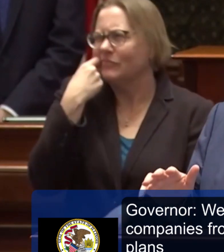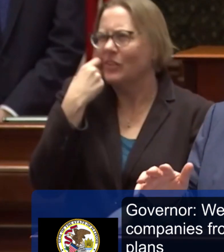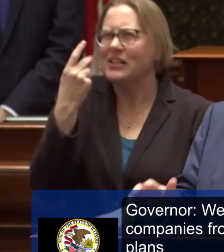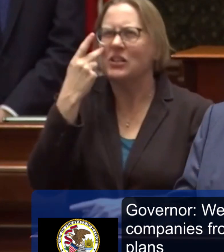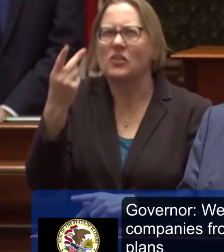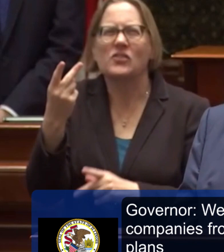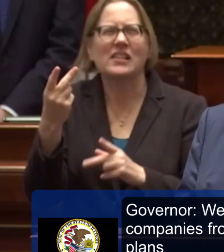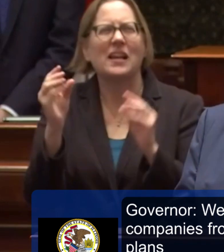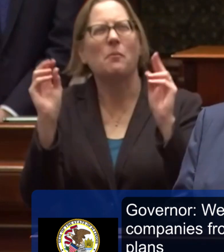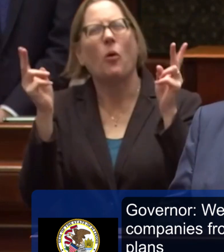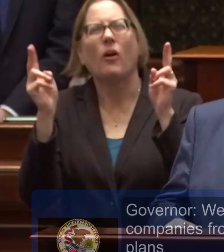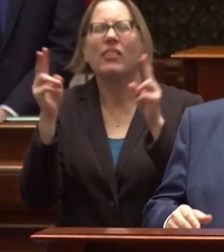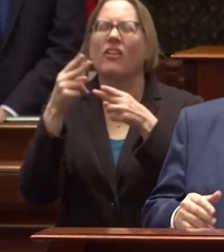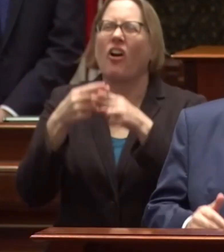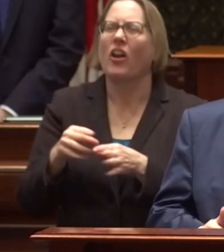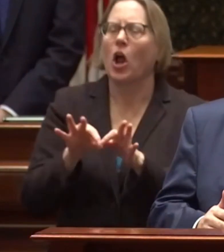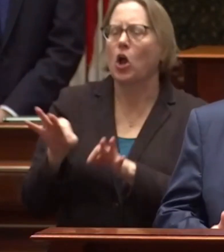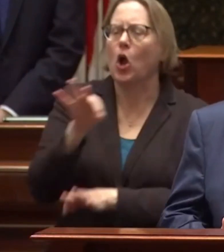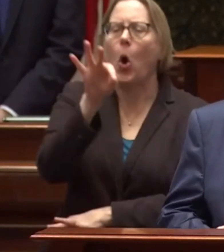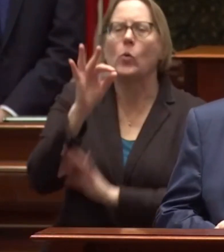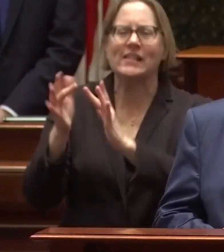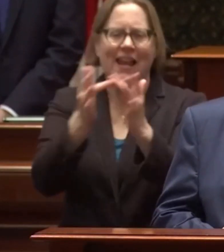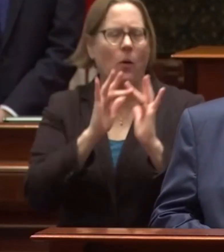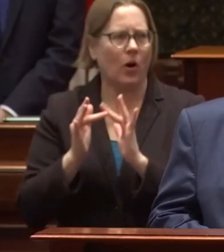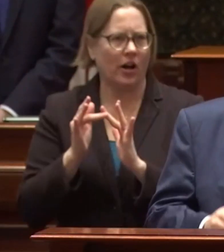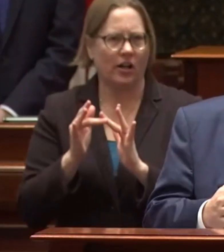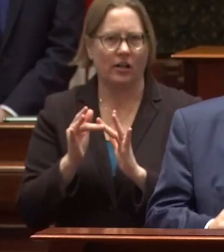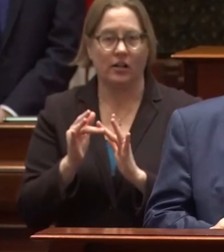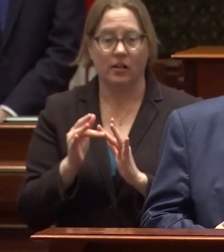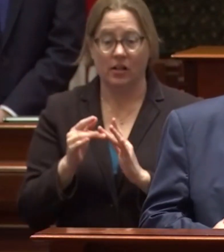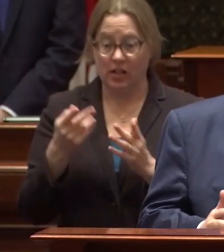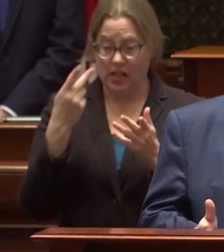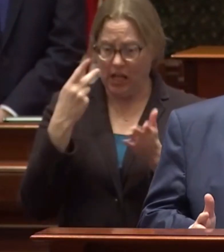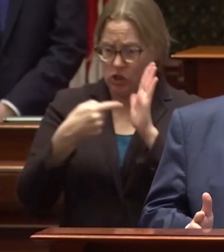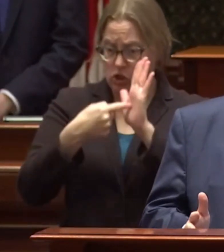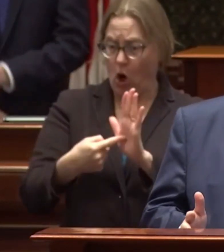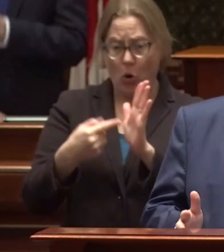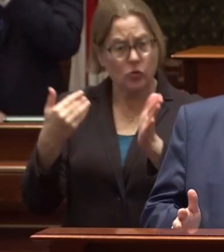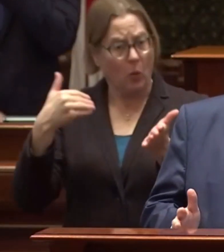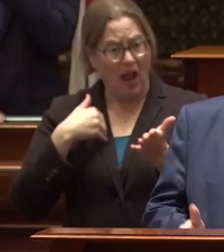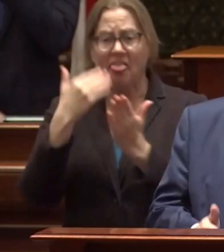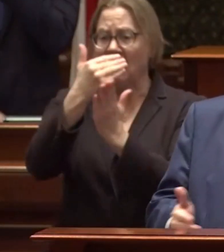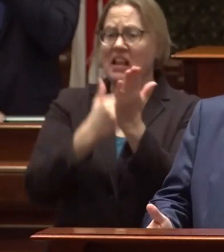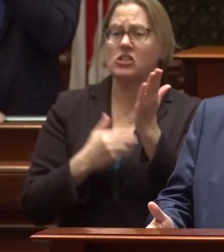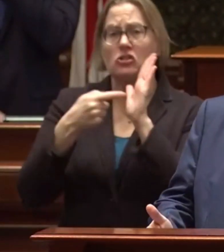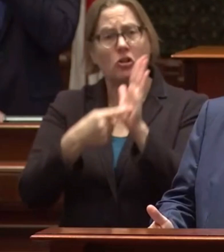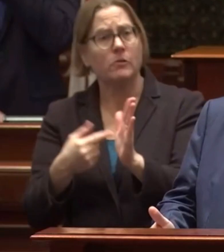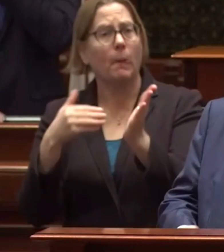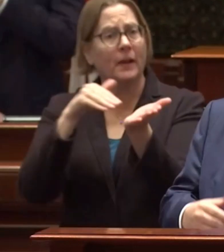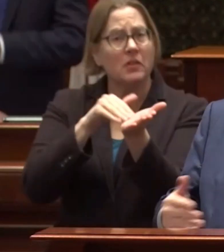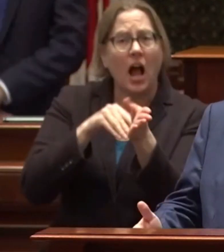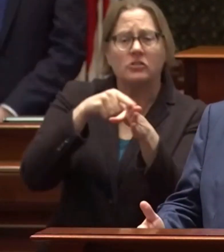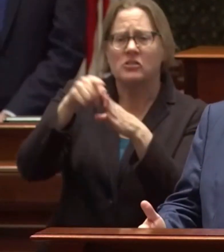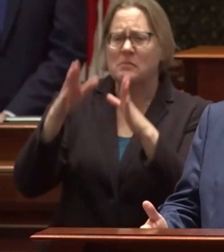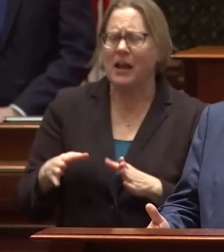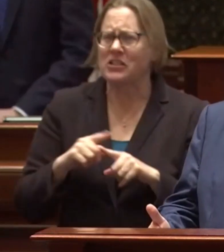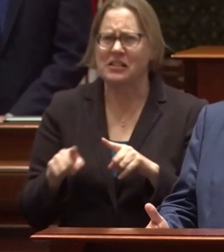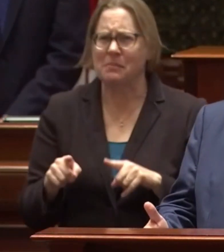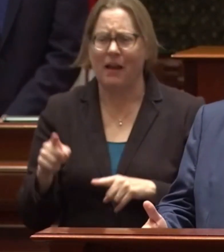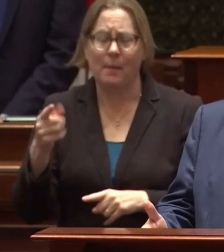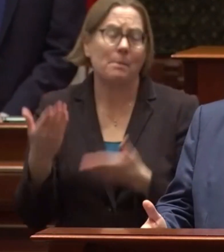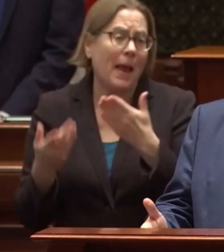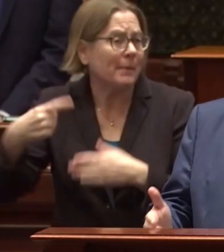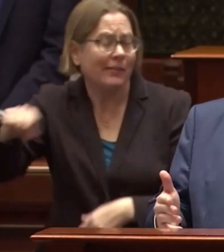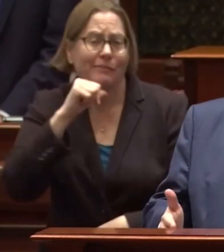of ghost networks. That's where an in-network directory shows doctors and specialists who in reality either aren't accepting